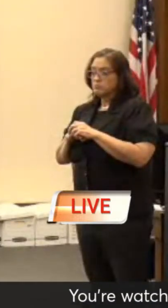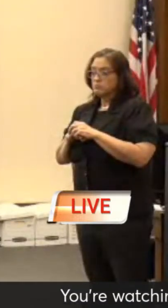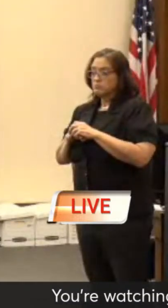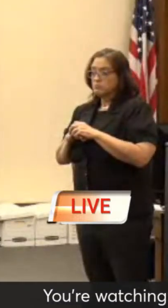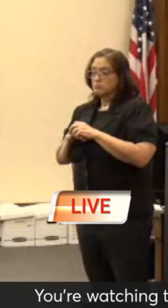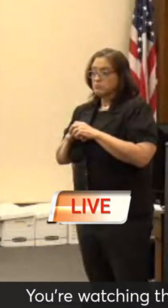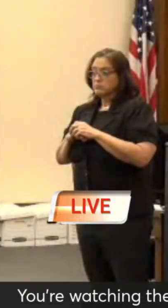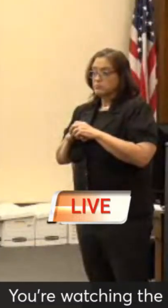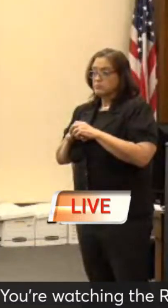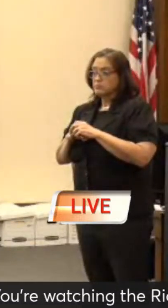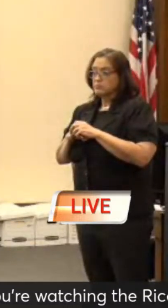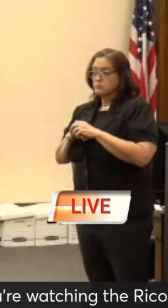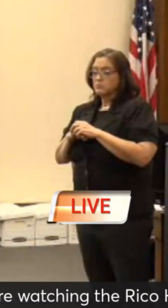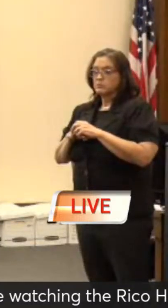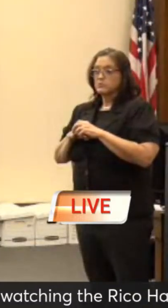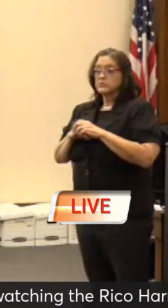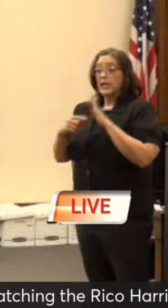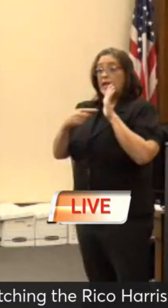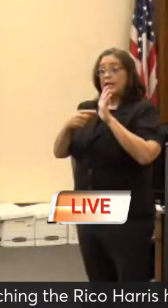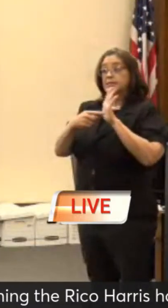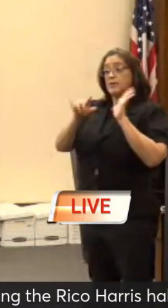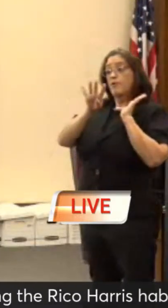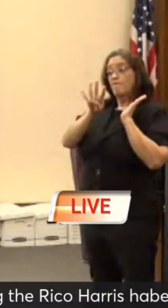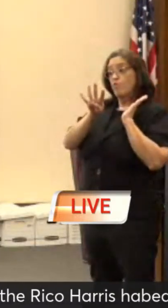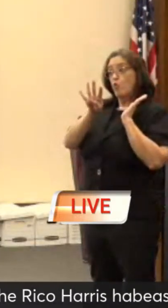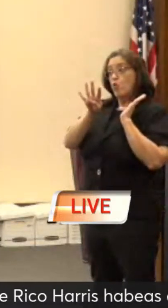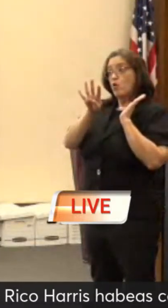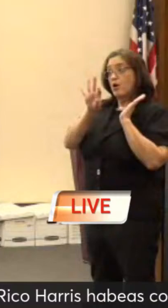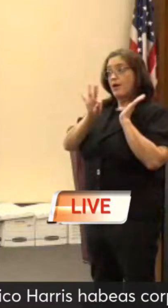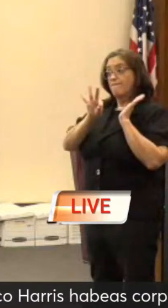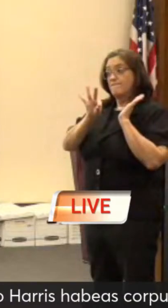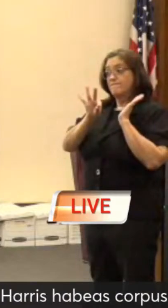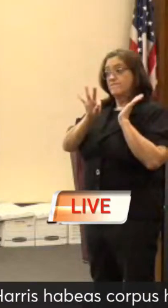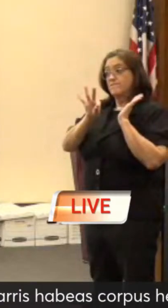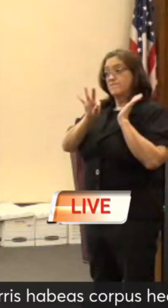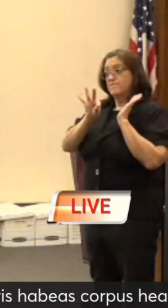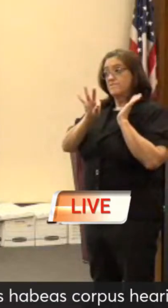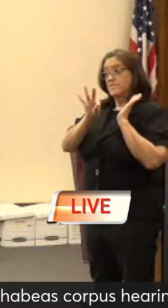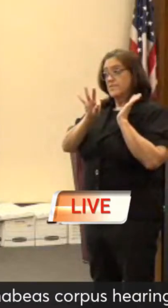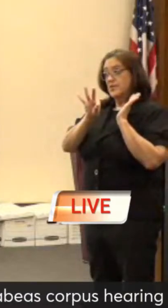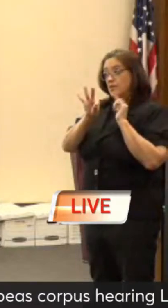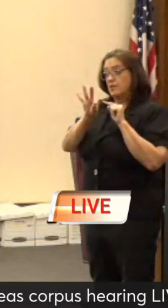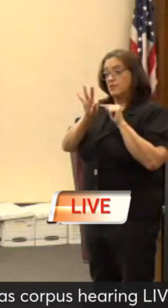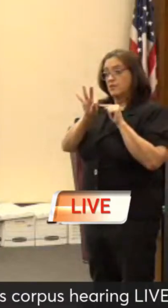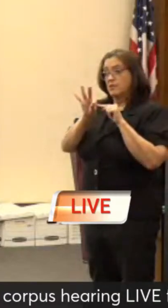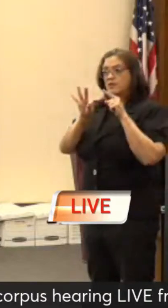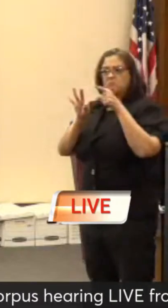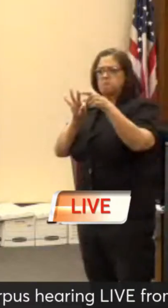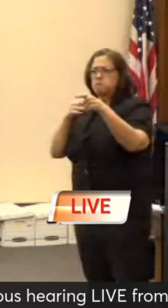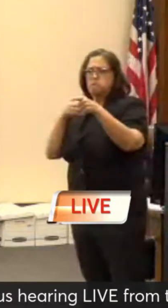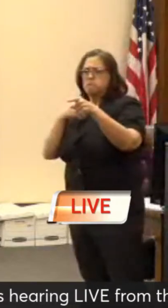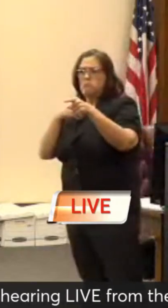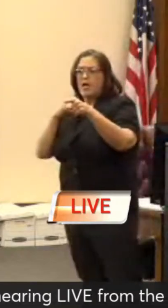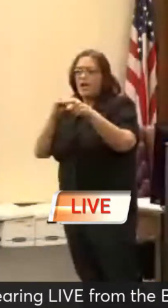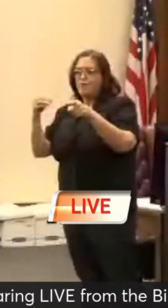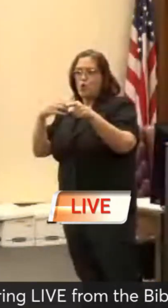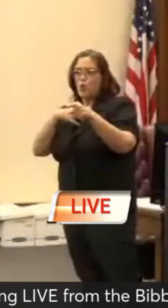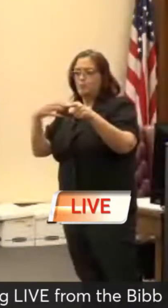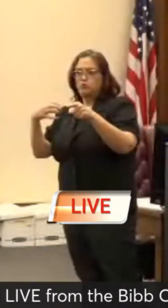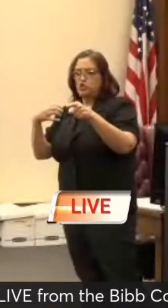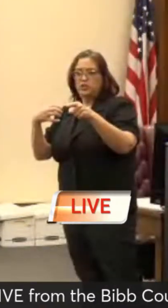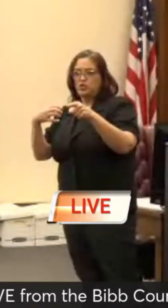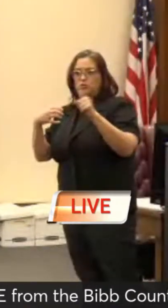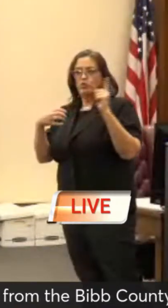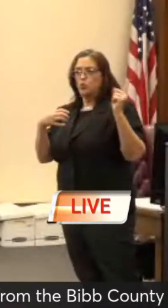Respondents exhibits 4F. Let me see if we, yeah. I have no objection to 1 and 3.